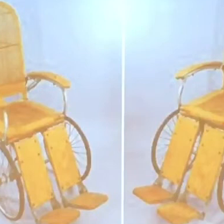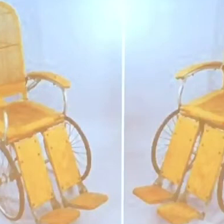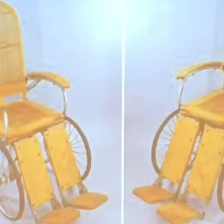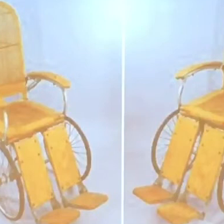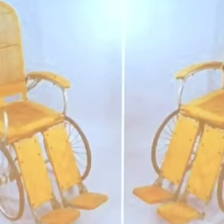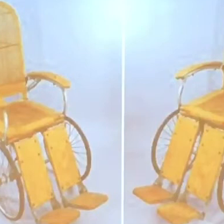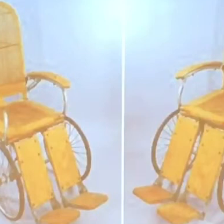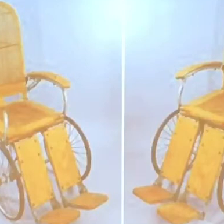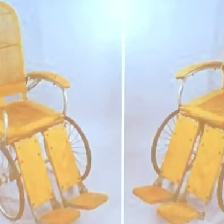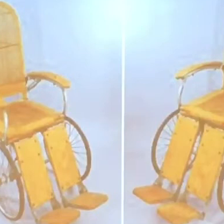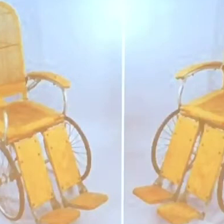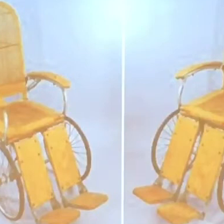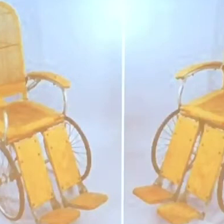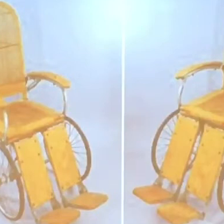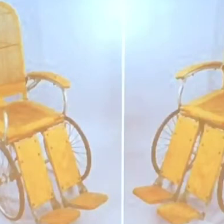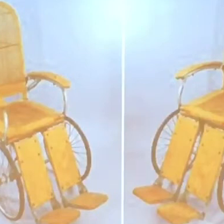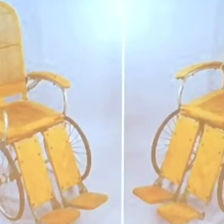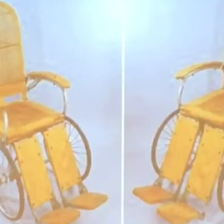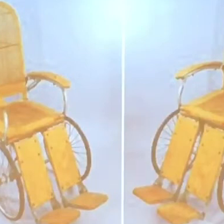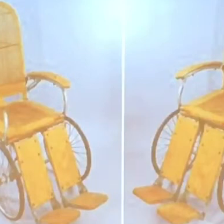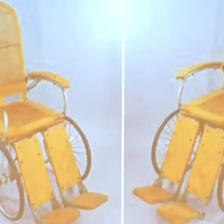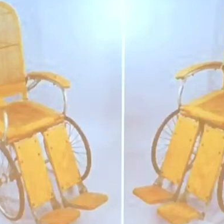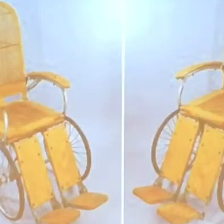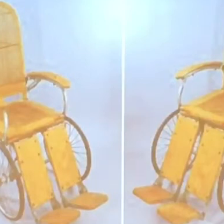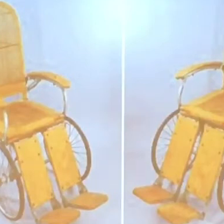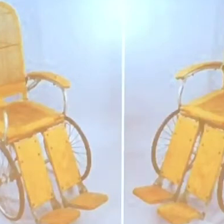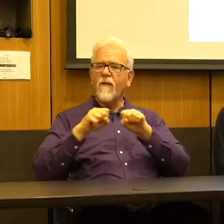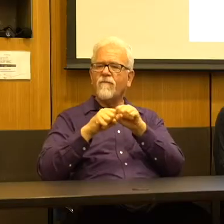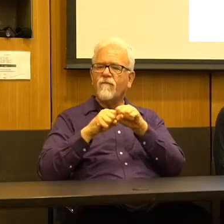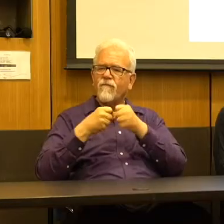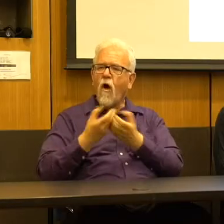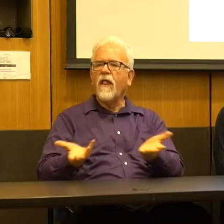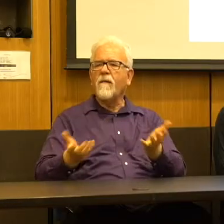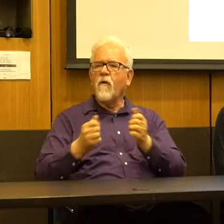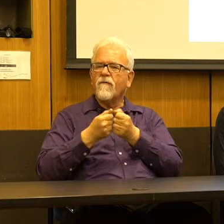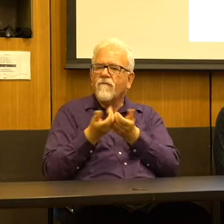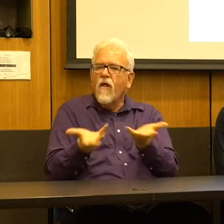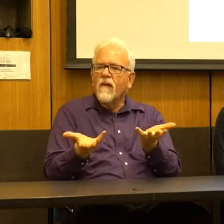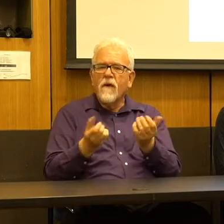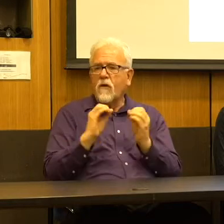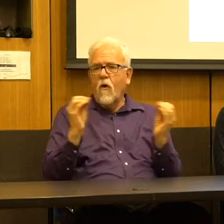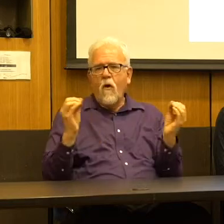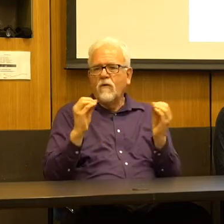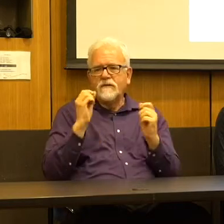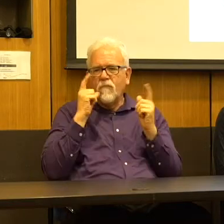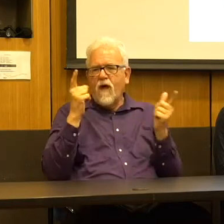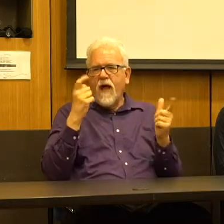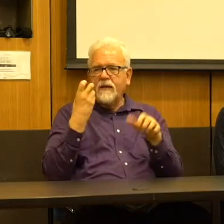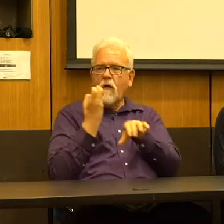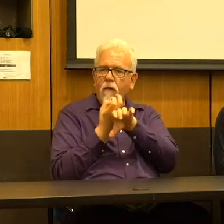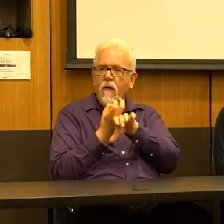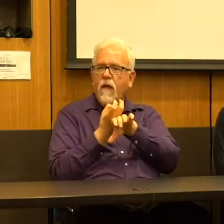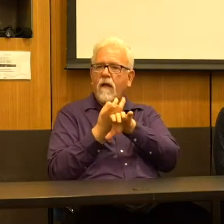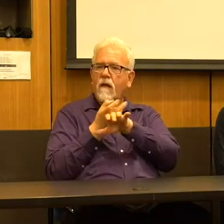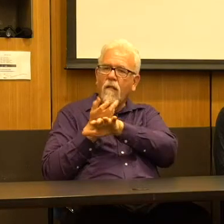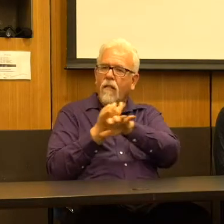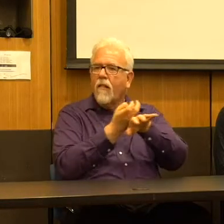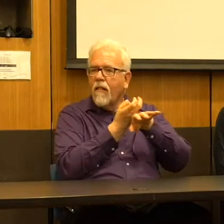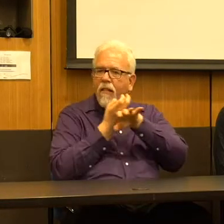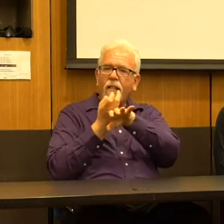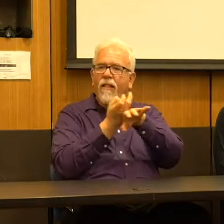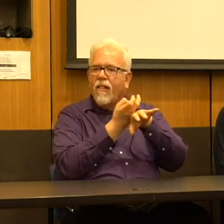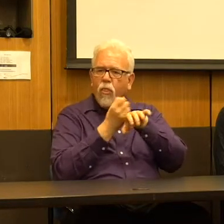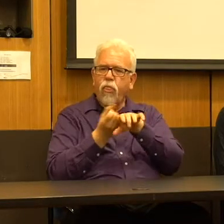but the chair kept literally falling apart. And I don't think that's any surprise to us. Why? For him, it was a revelation one